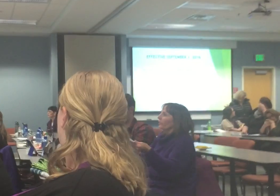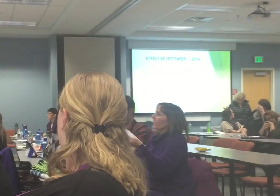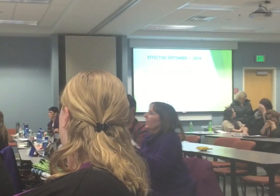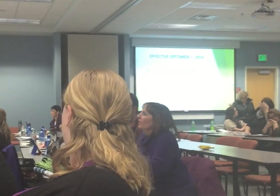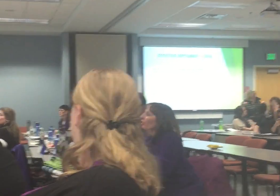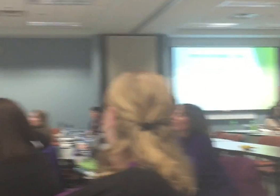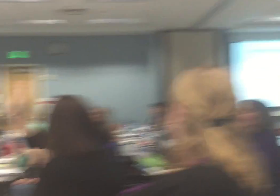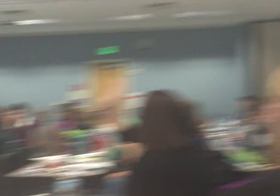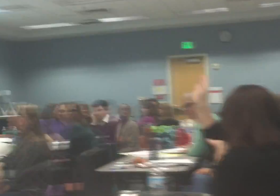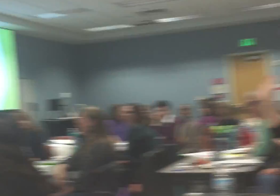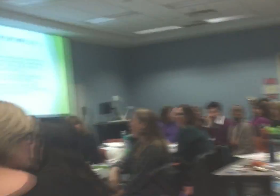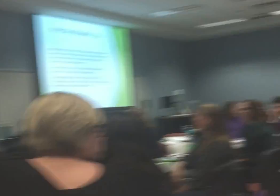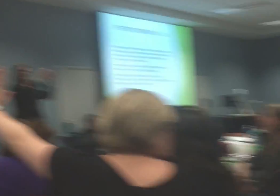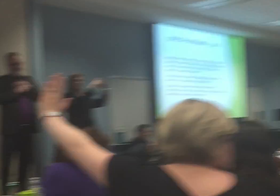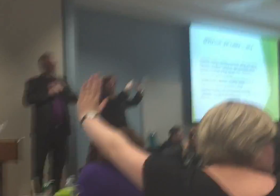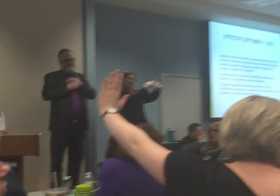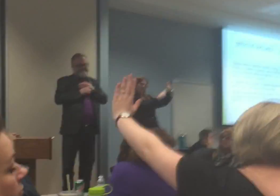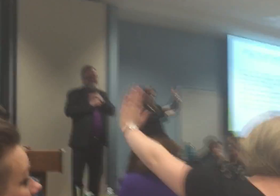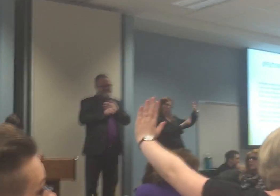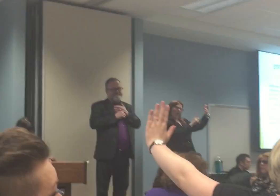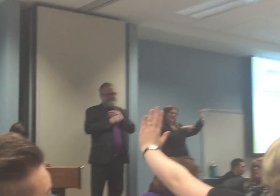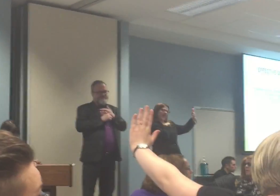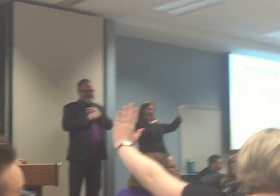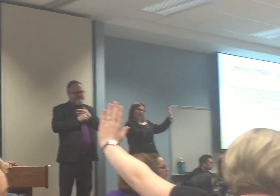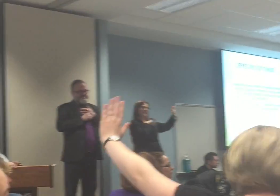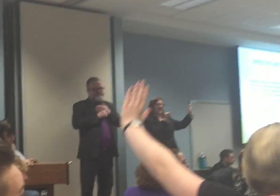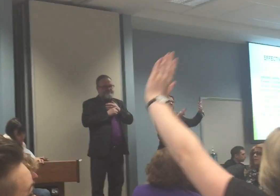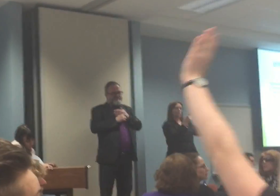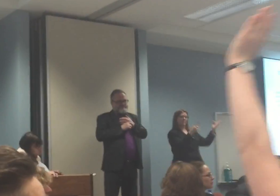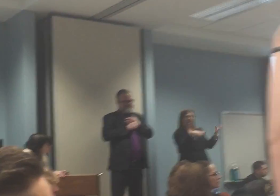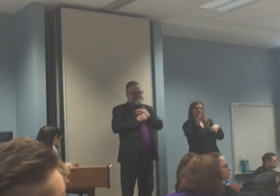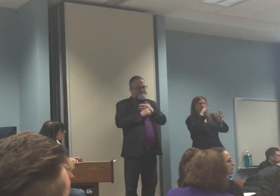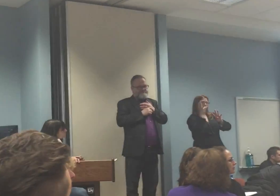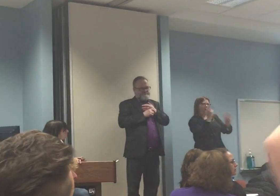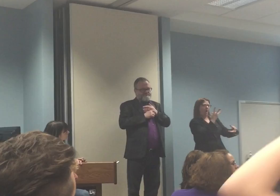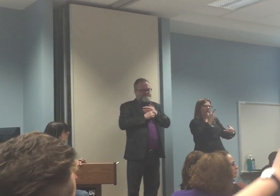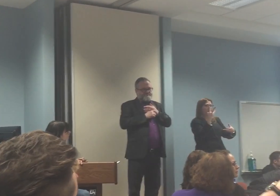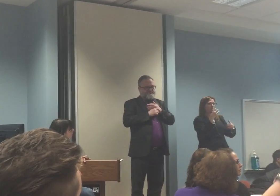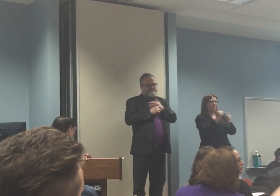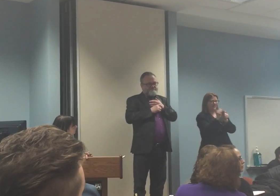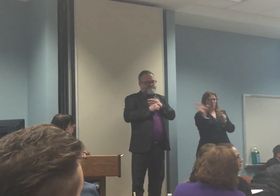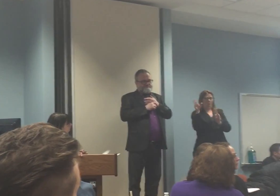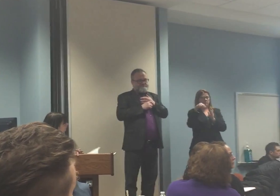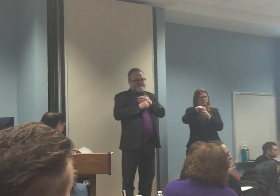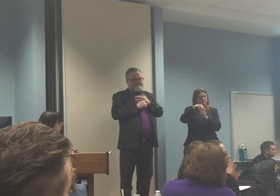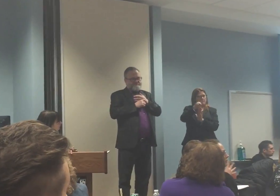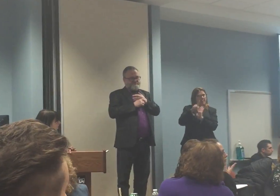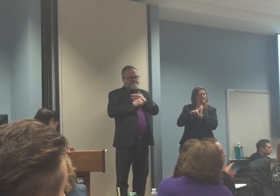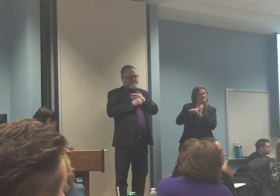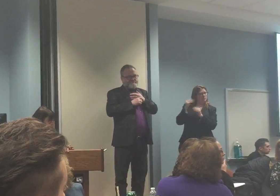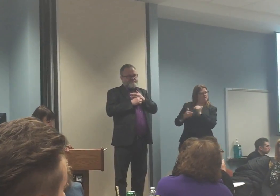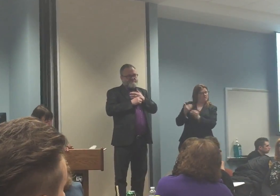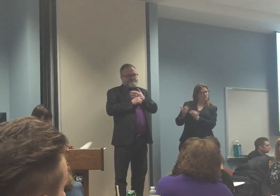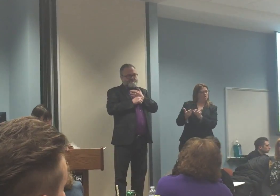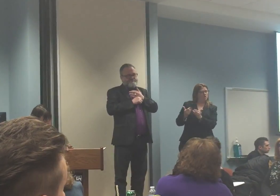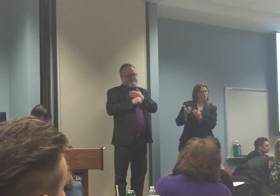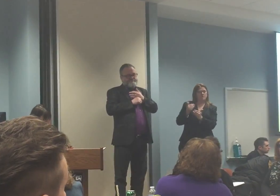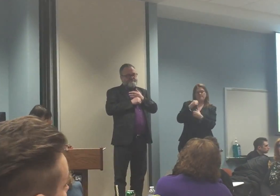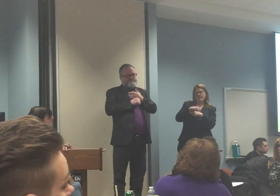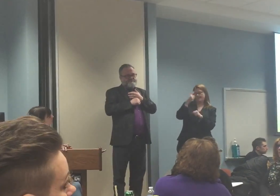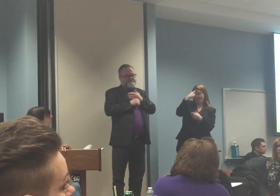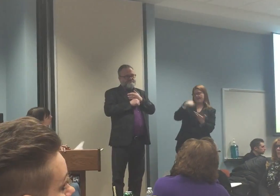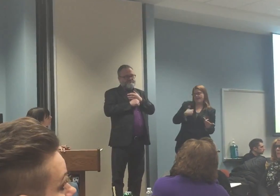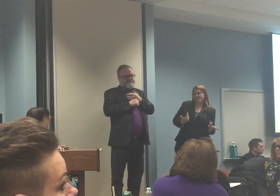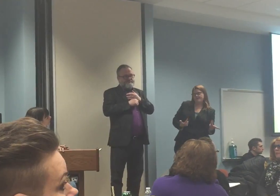national certifications that are accepted if you were going to disregard it in your internal document of policies and procedures? It doesn't make